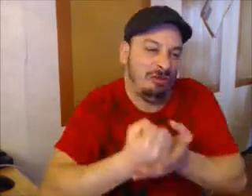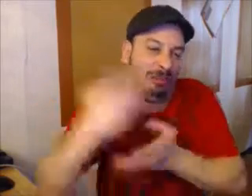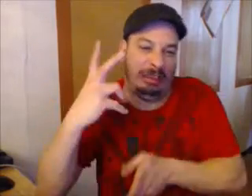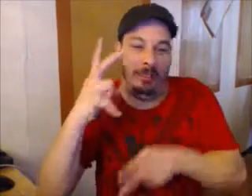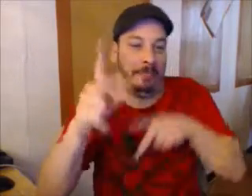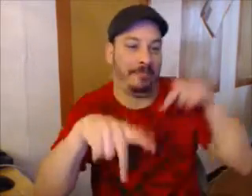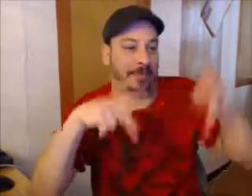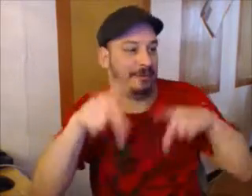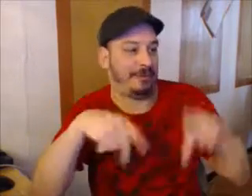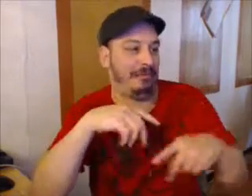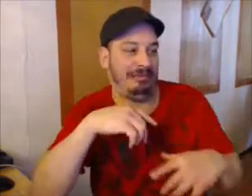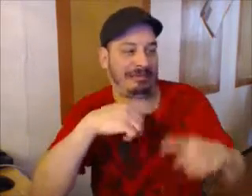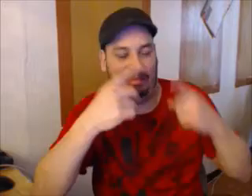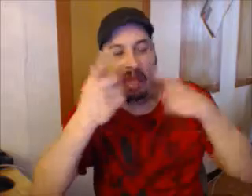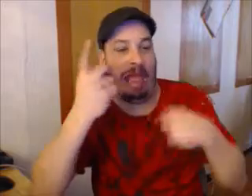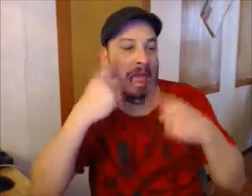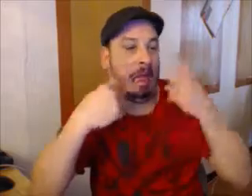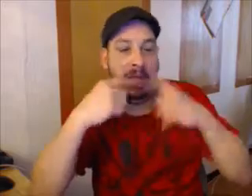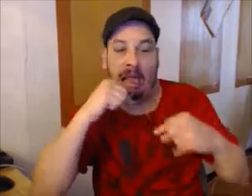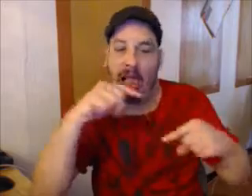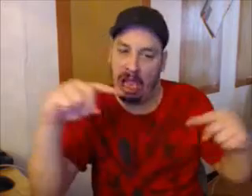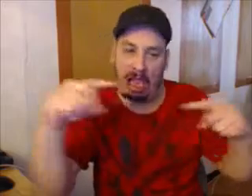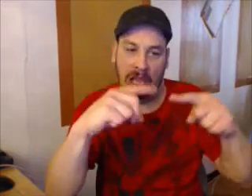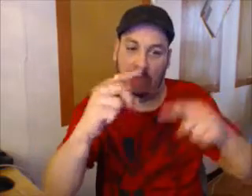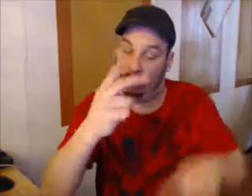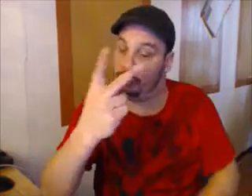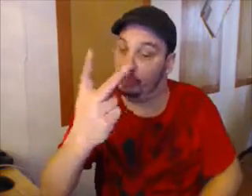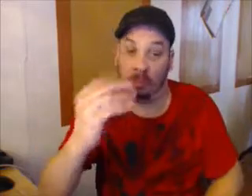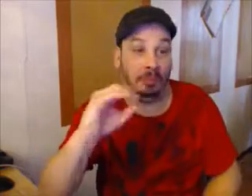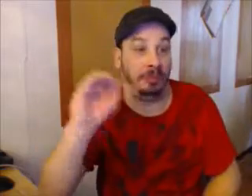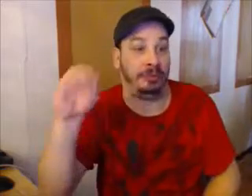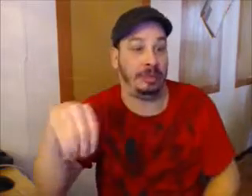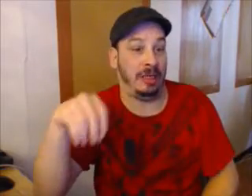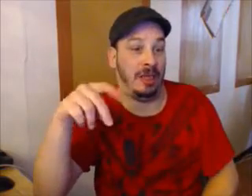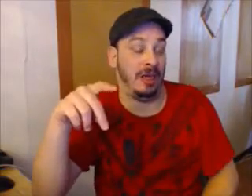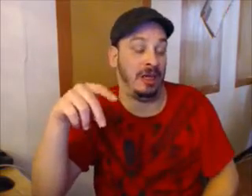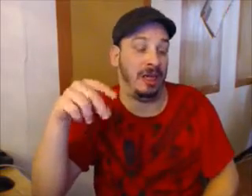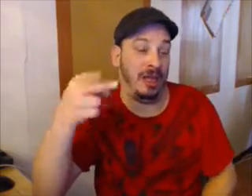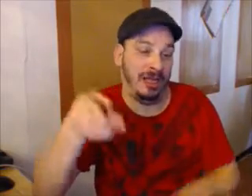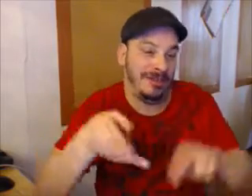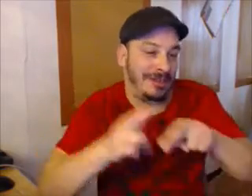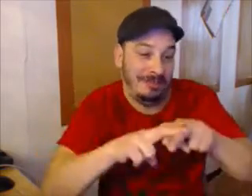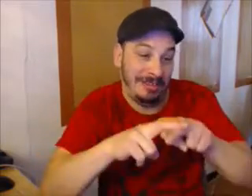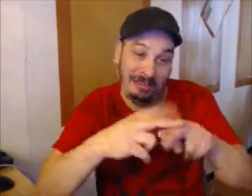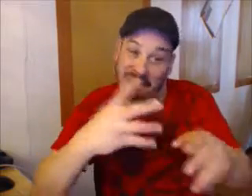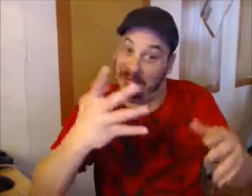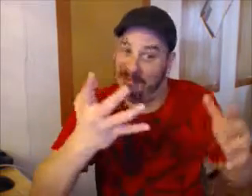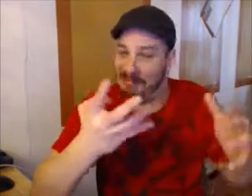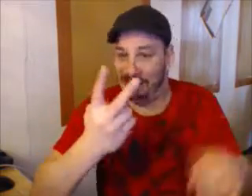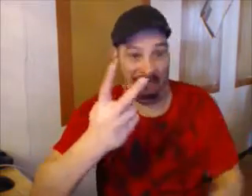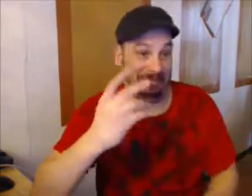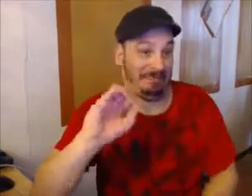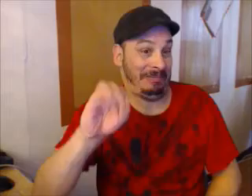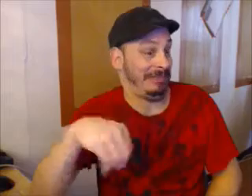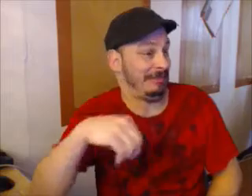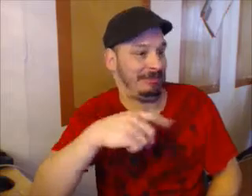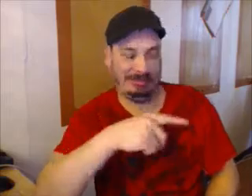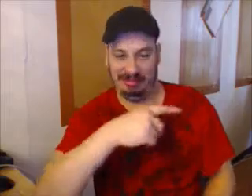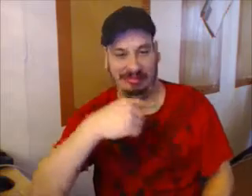is increasing revenues through a process of tax reform and then spending reduction. We've had 4 straight years of $1 trillion